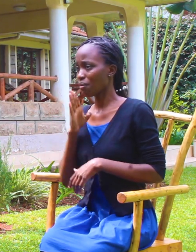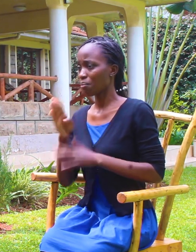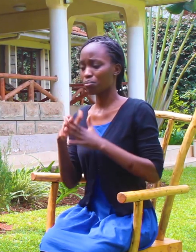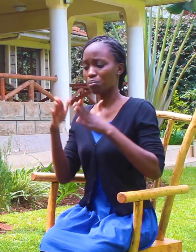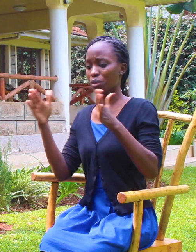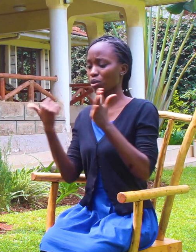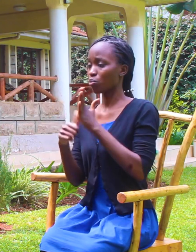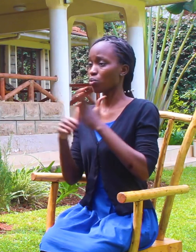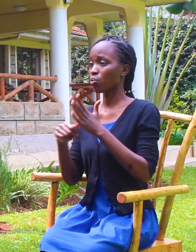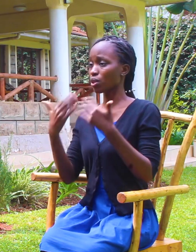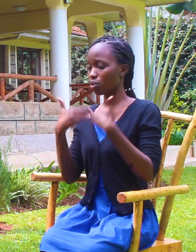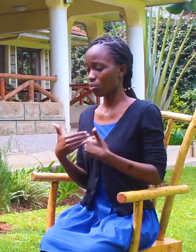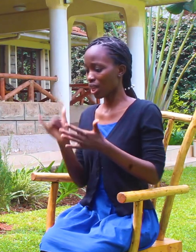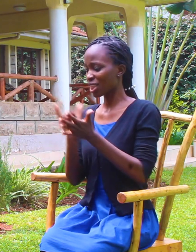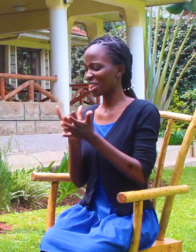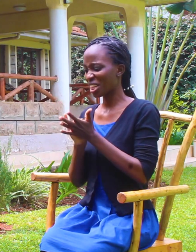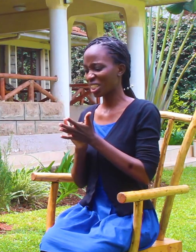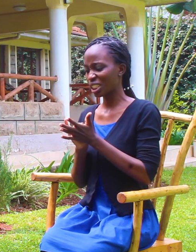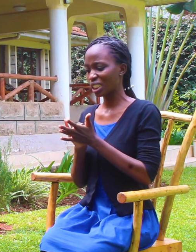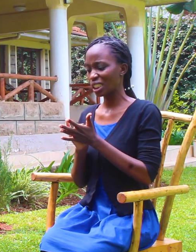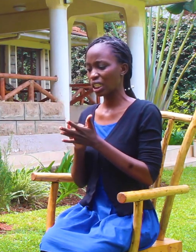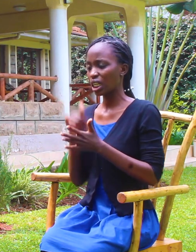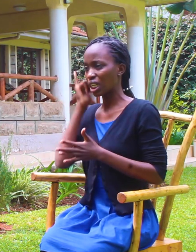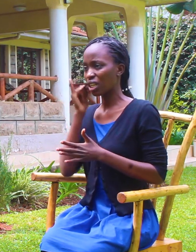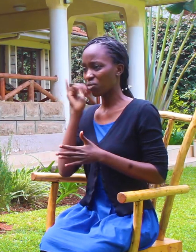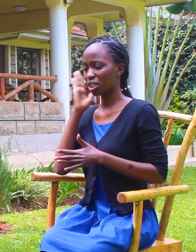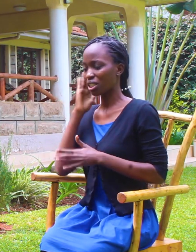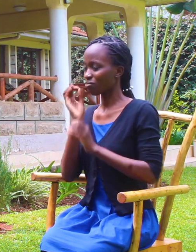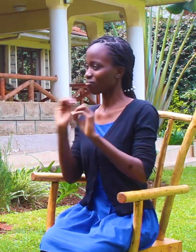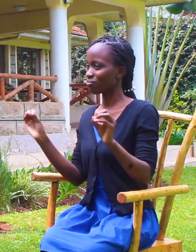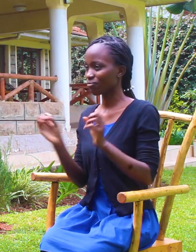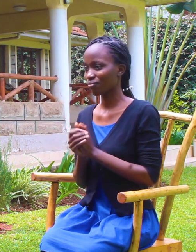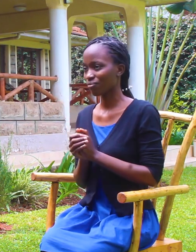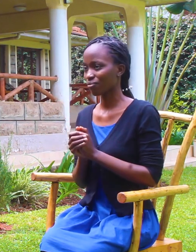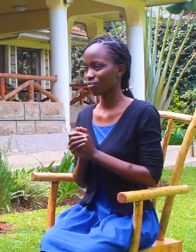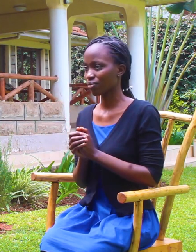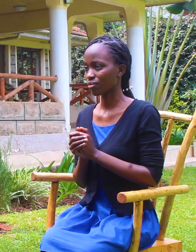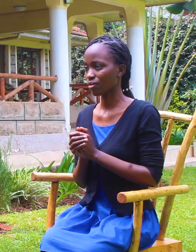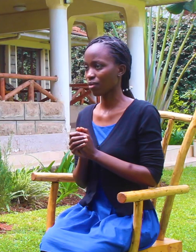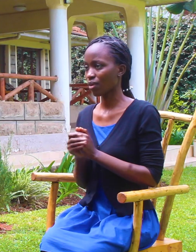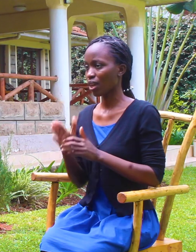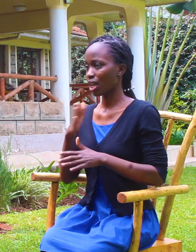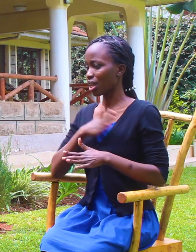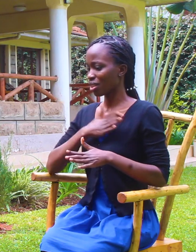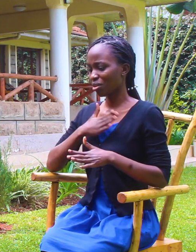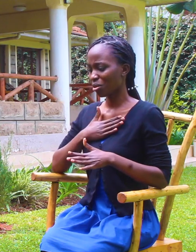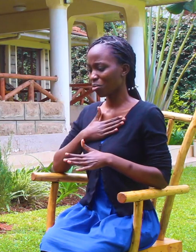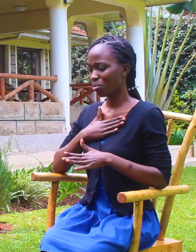me that she has this hearing problem. It has never been. So I took it positively, and I'm still